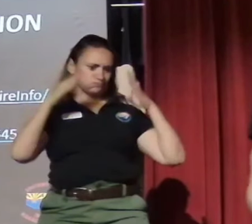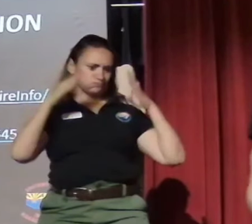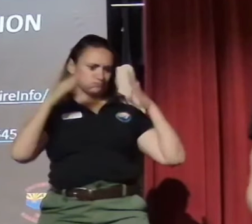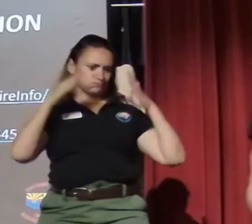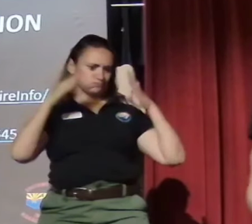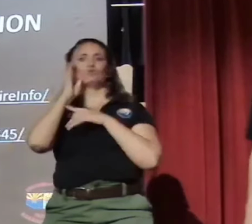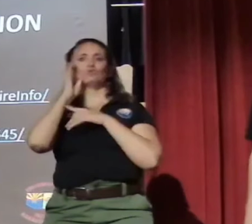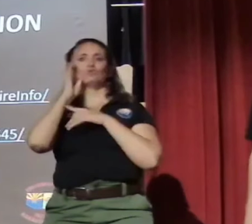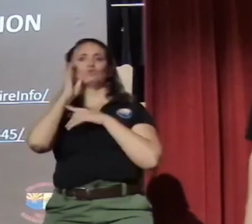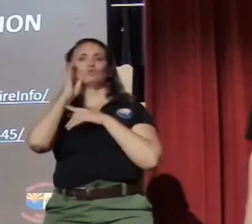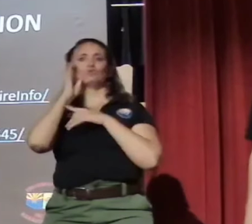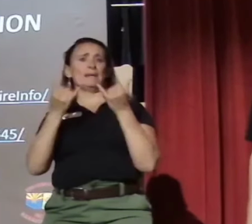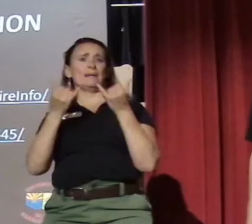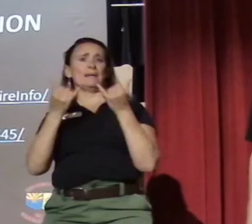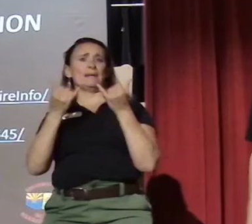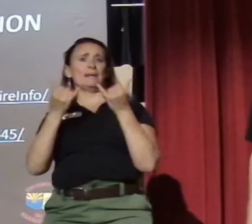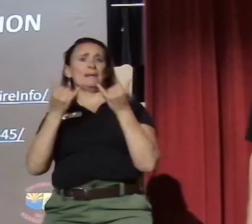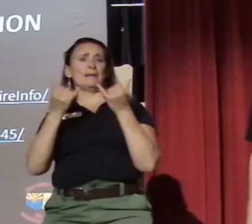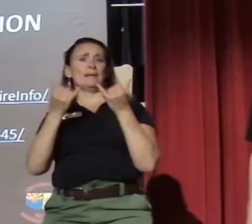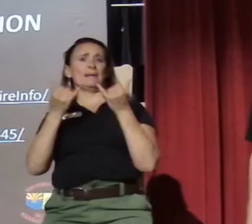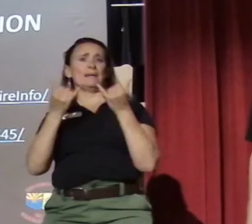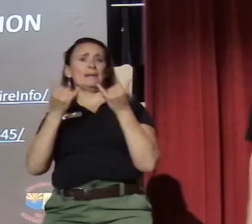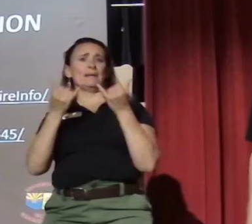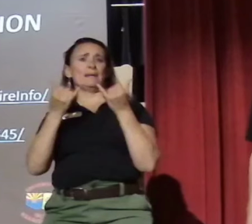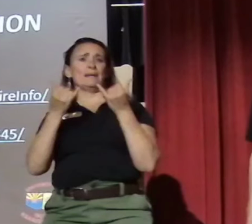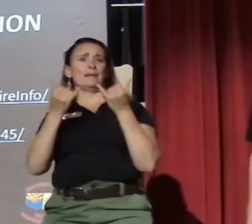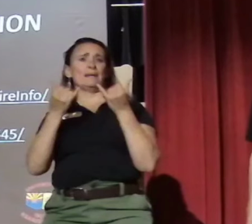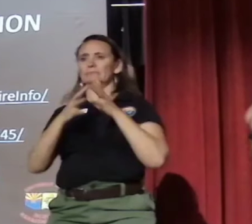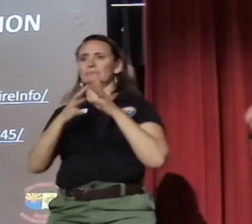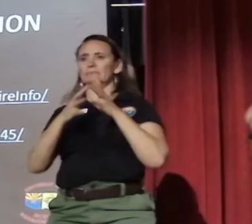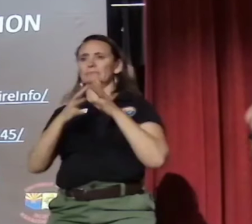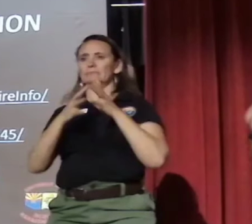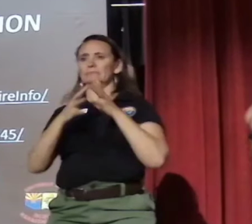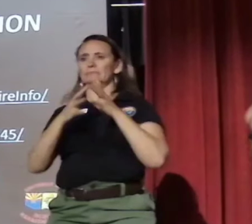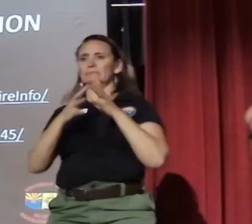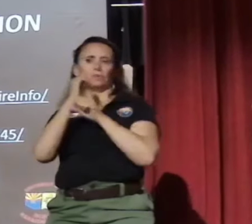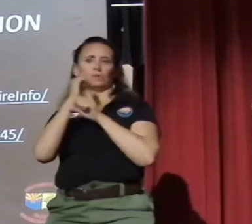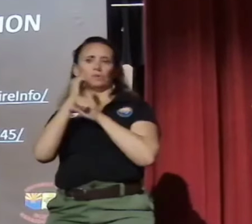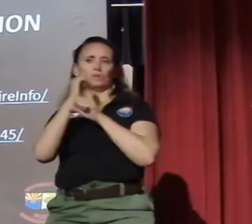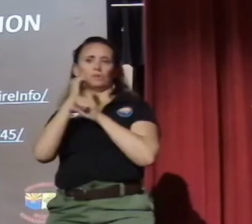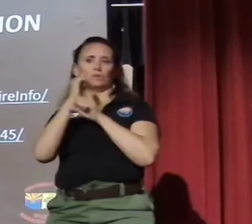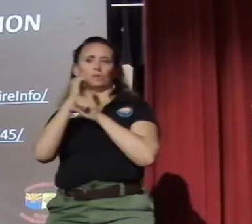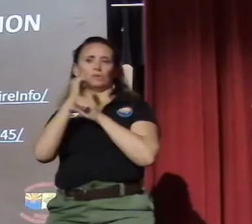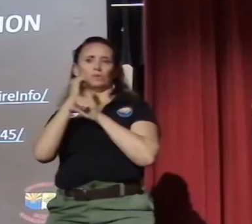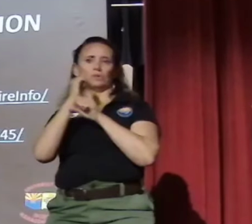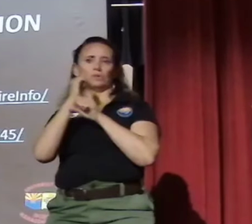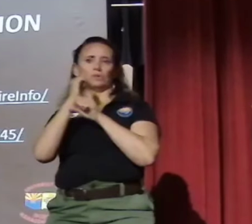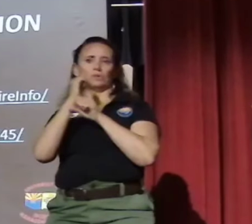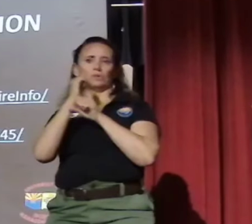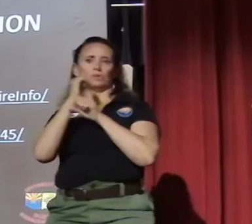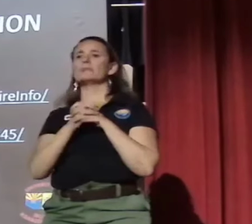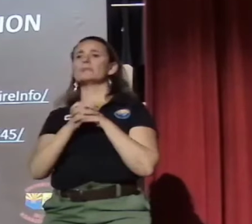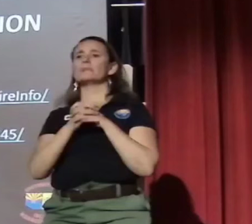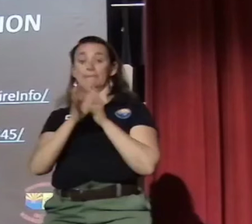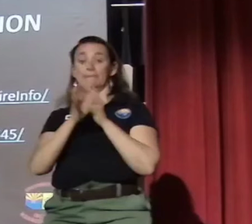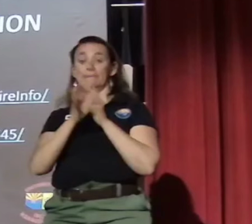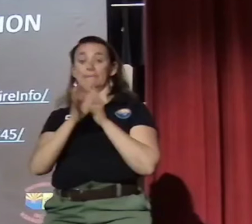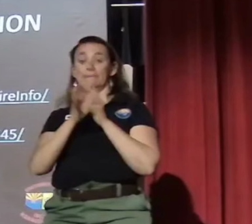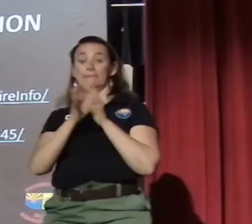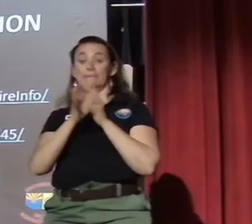a lot of work has been done there. We're trying to get that work buttoned up so that any future